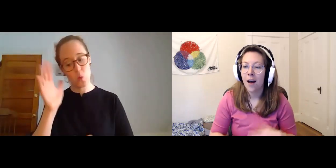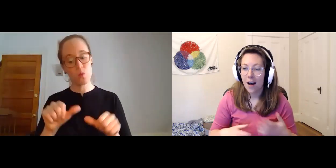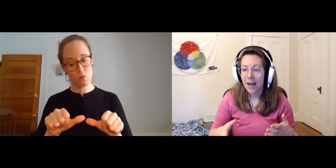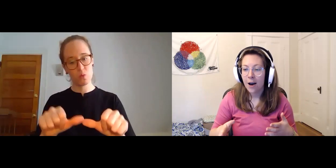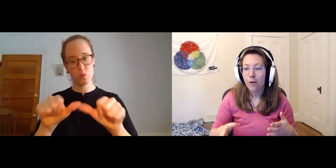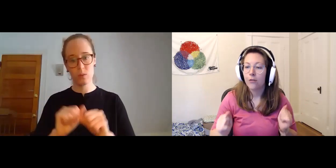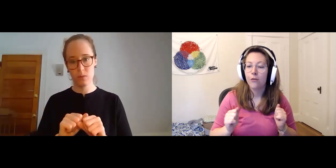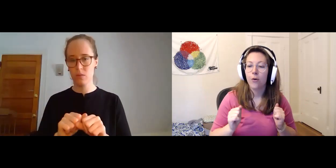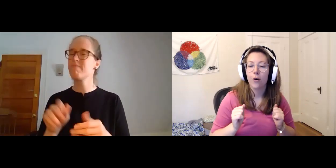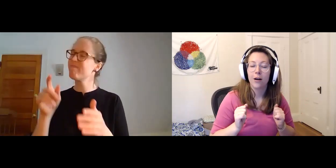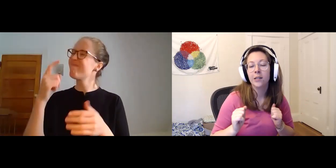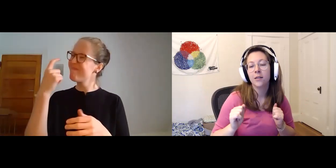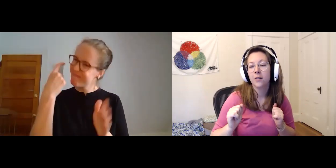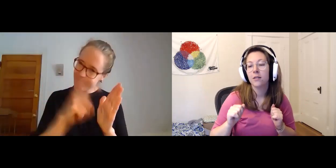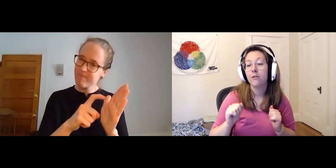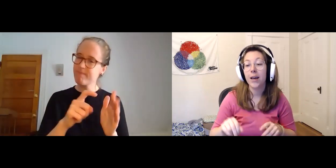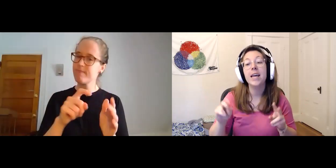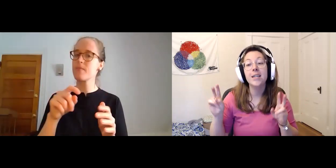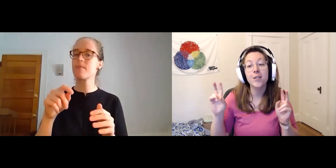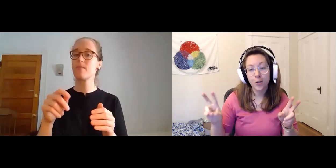Keep an eye out for